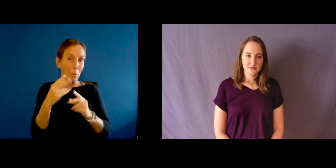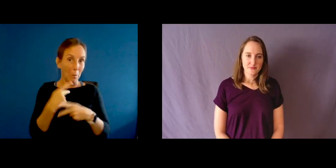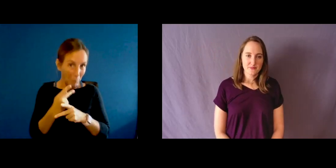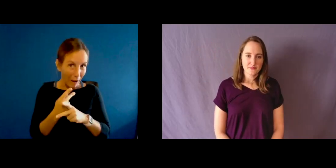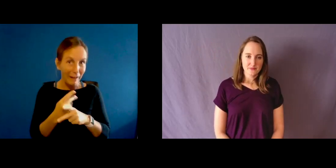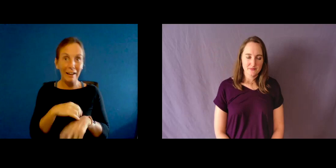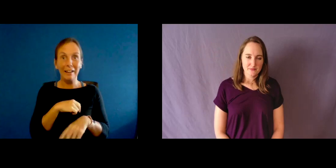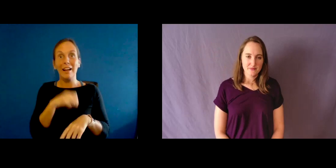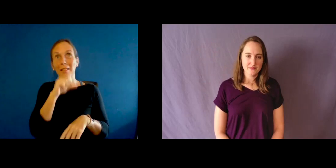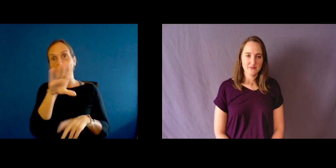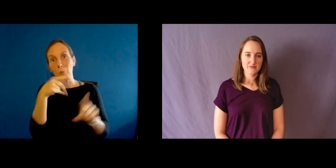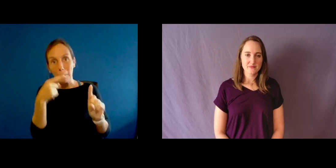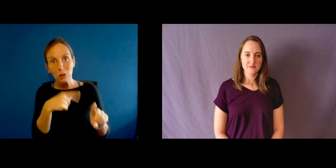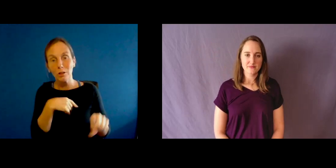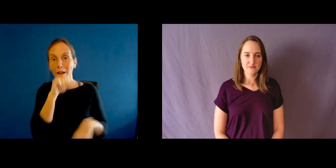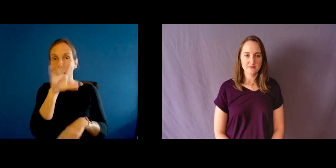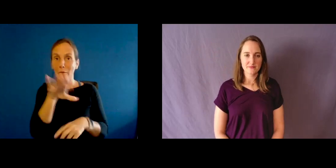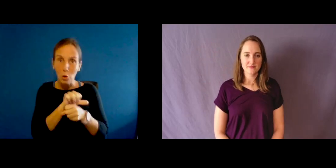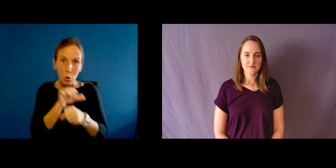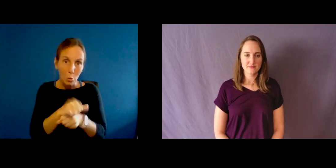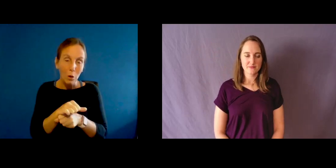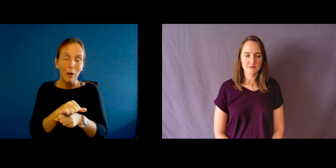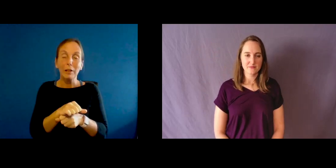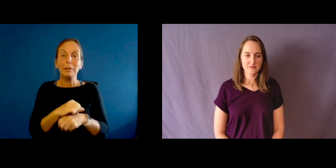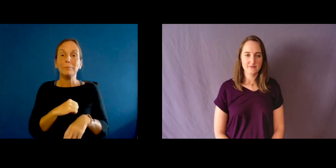mission. I love the work that you're doing, and